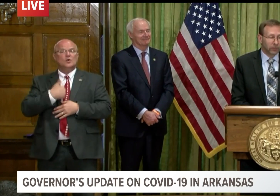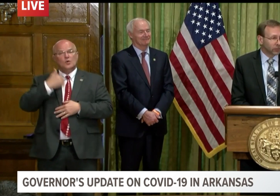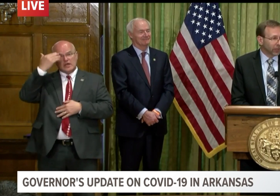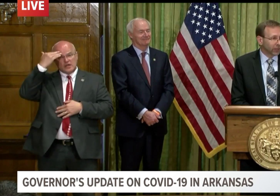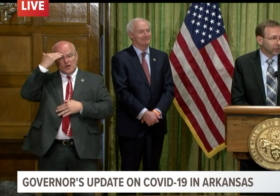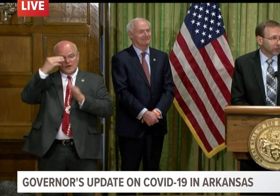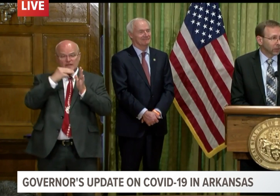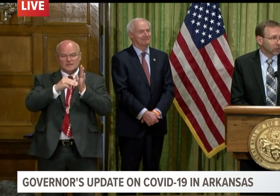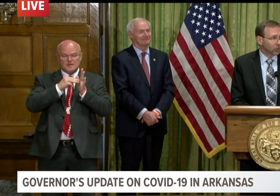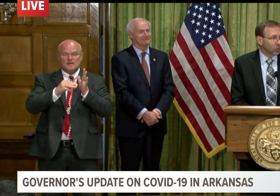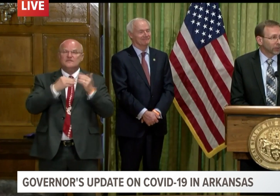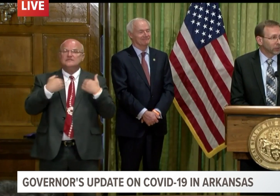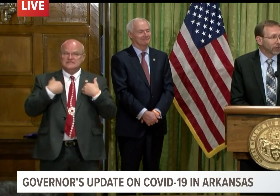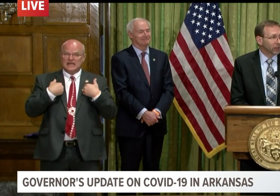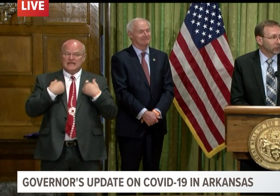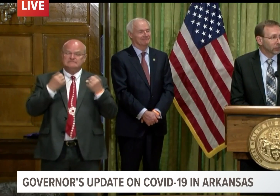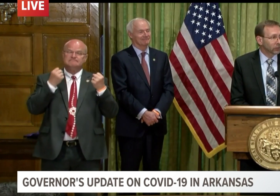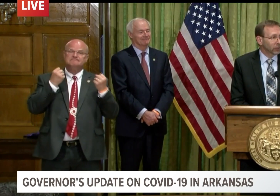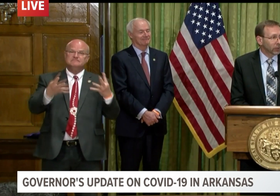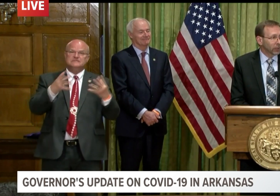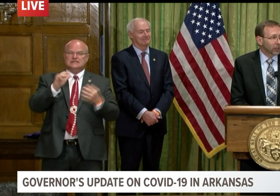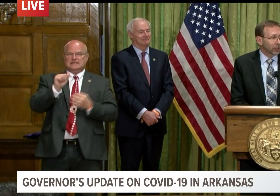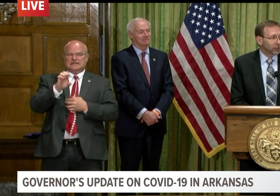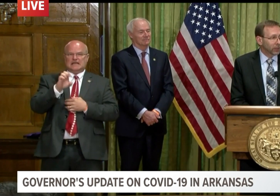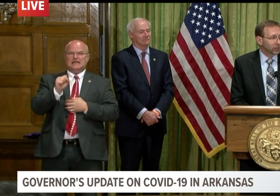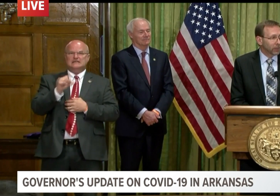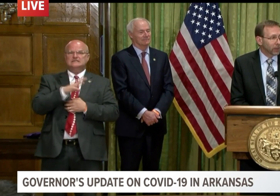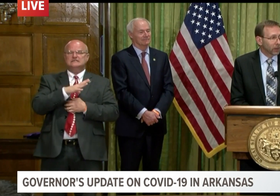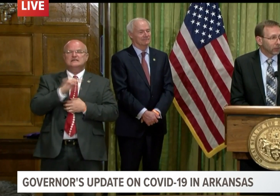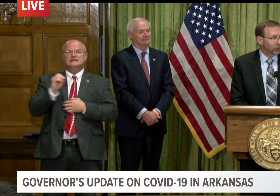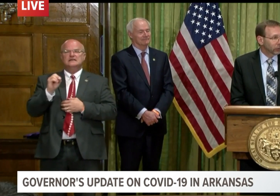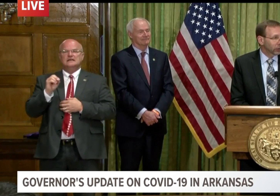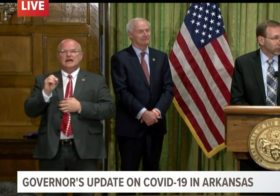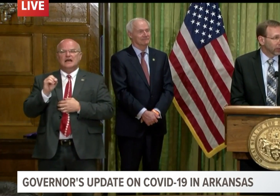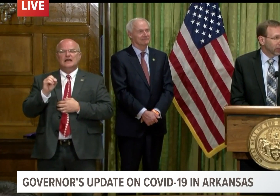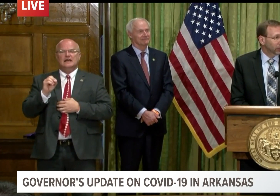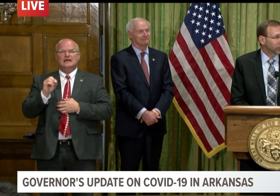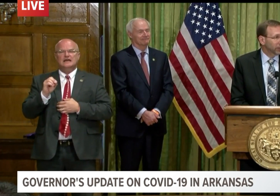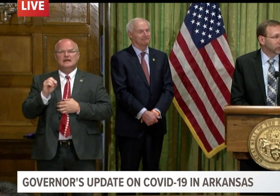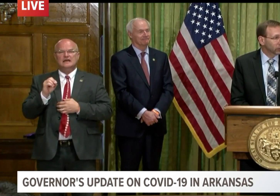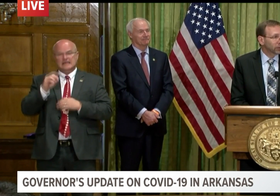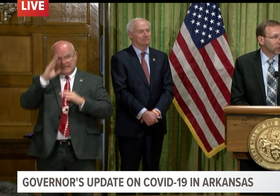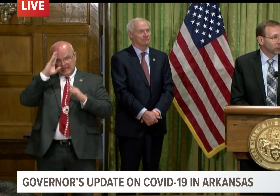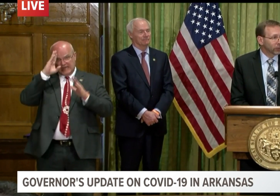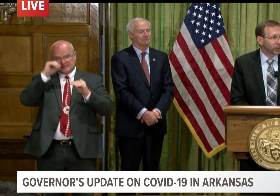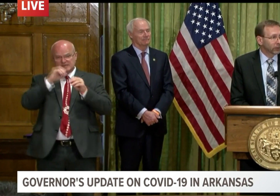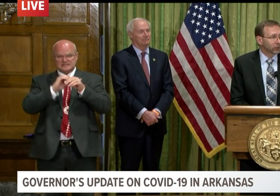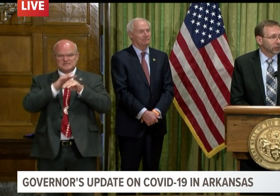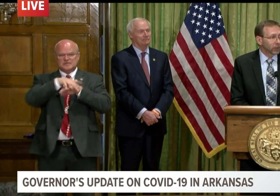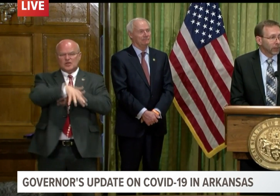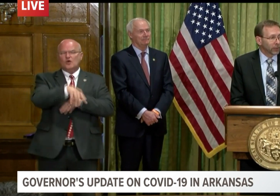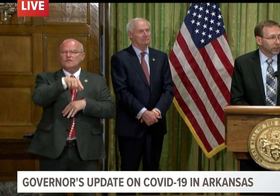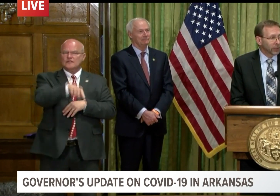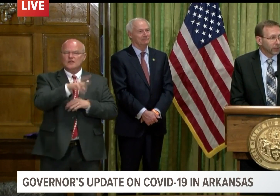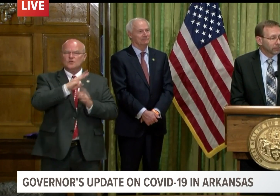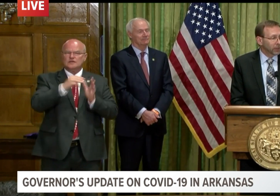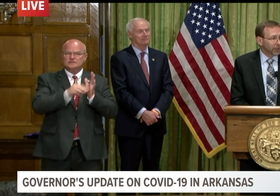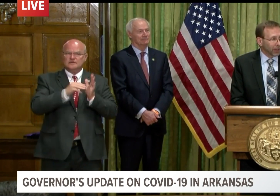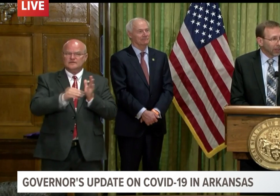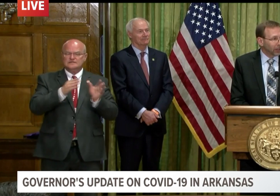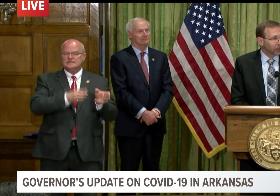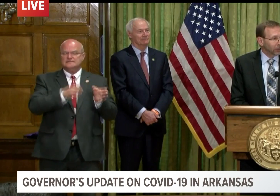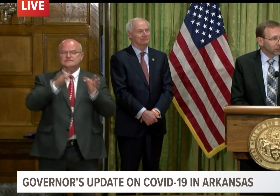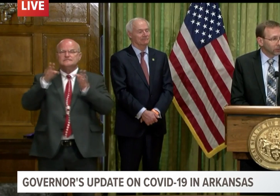that Memphis has had quite a few cases, and there's a expected spillover there, and